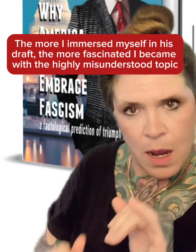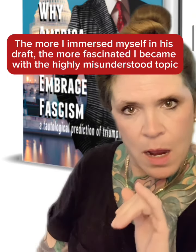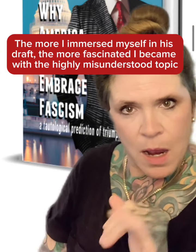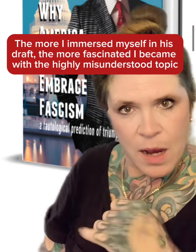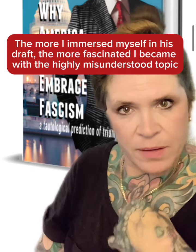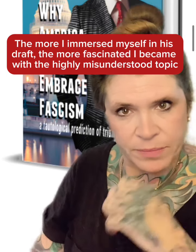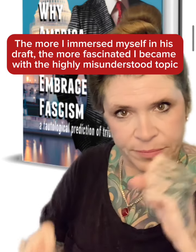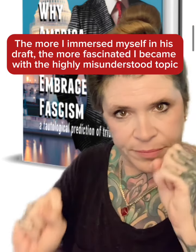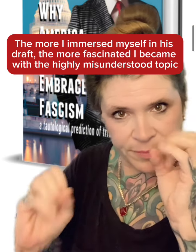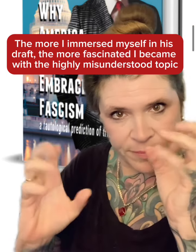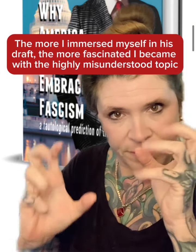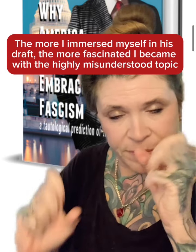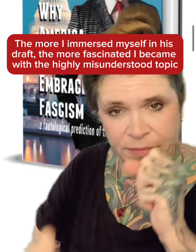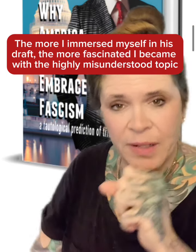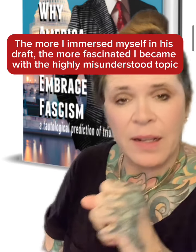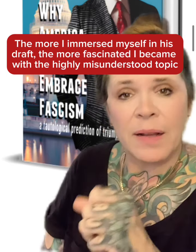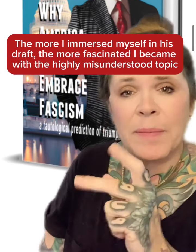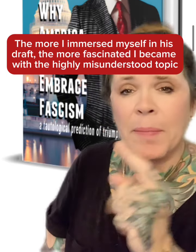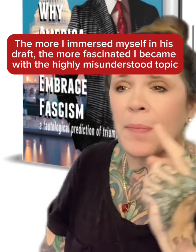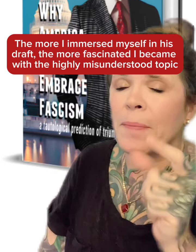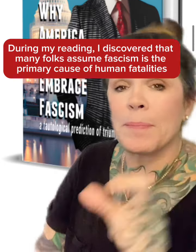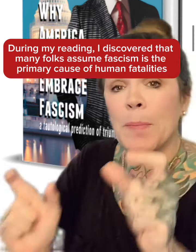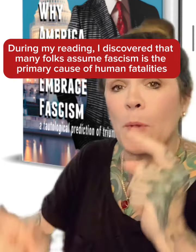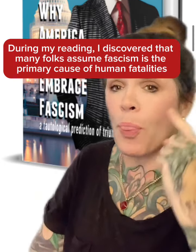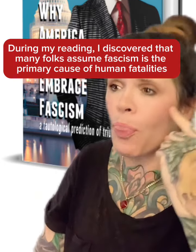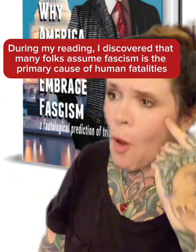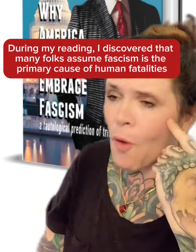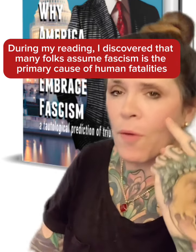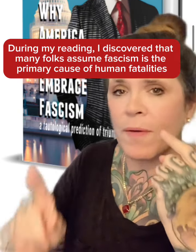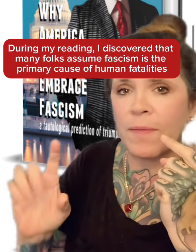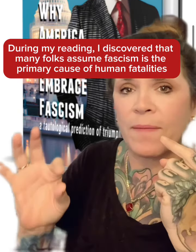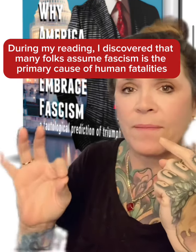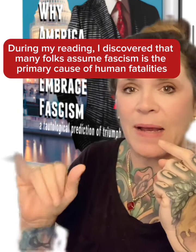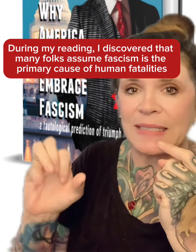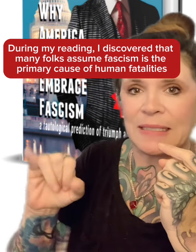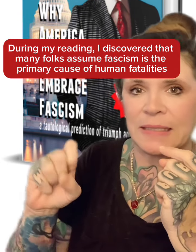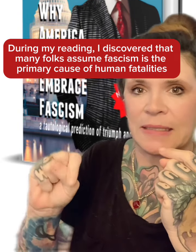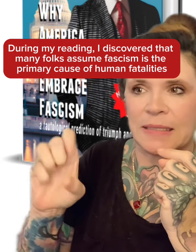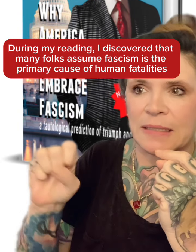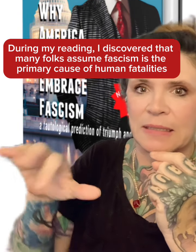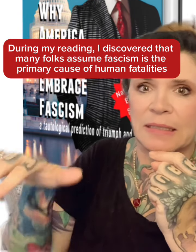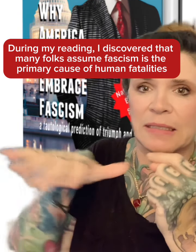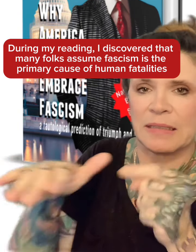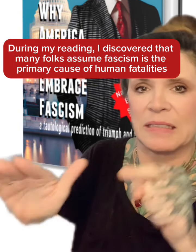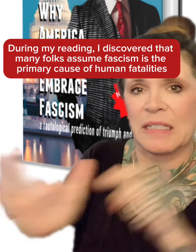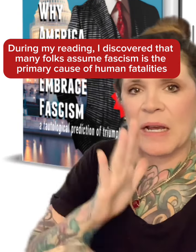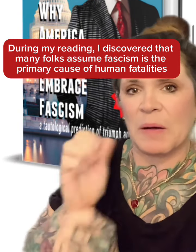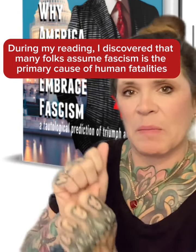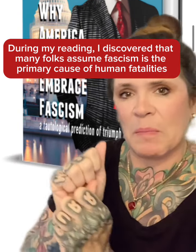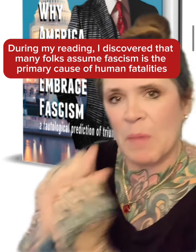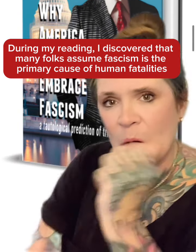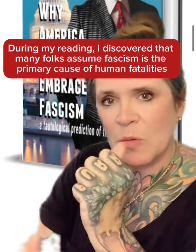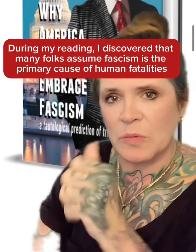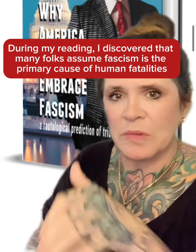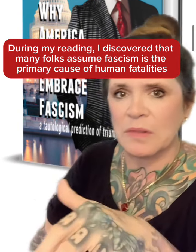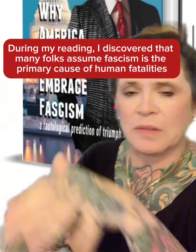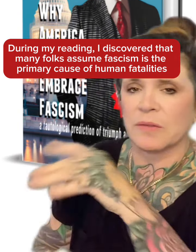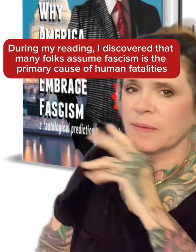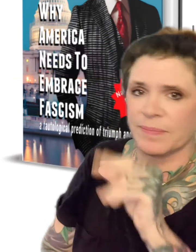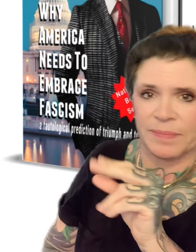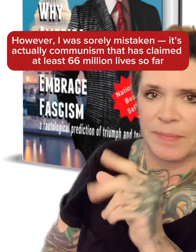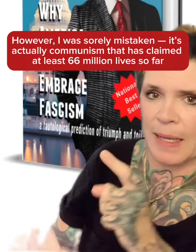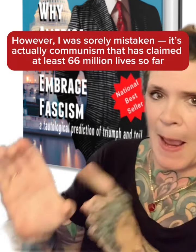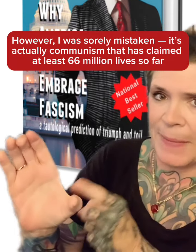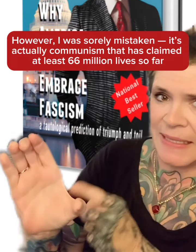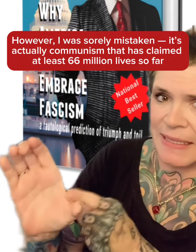his draft, the more fascinated I became with a highly misunderstood topic. During my reading, I discovered that many folks assume fascism is the primary cause of human